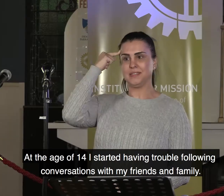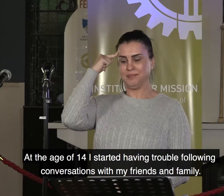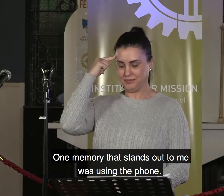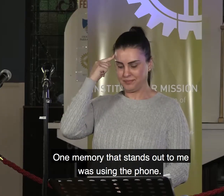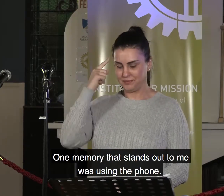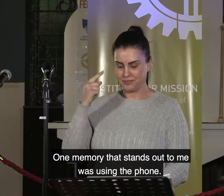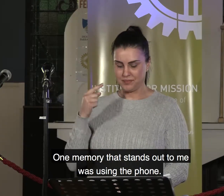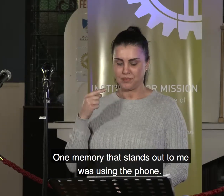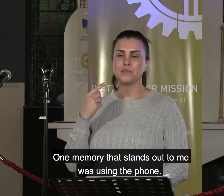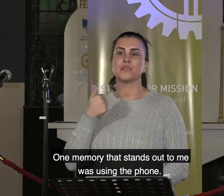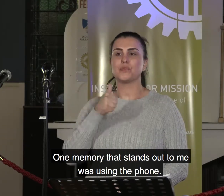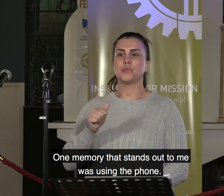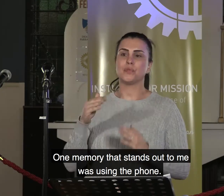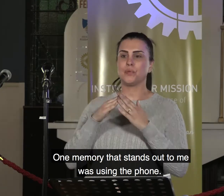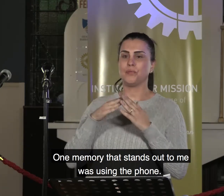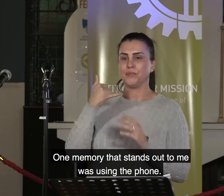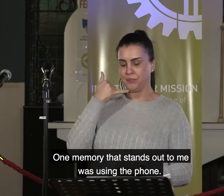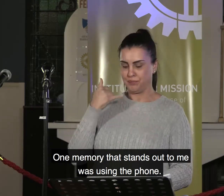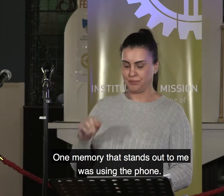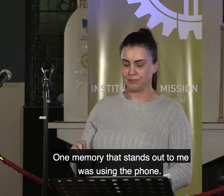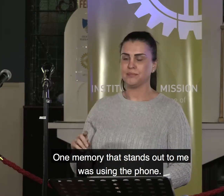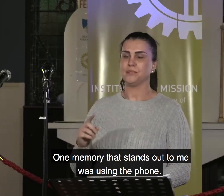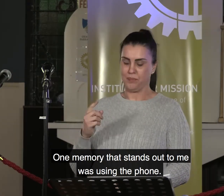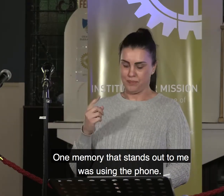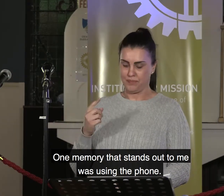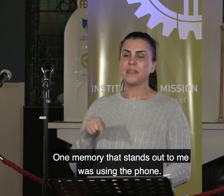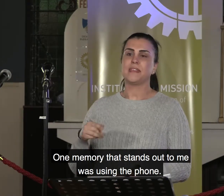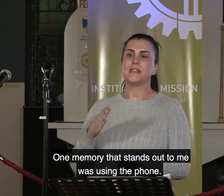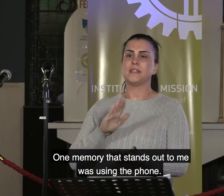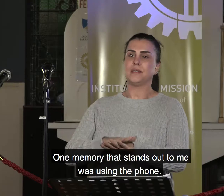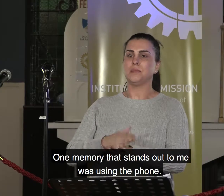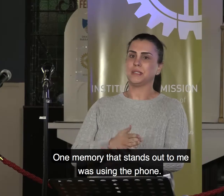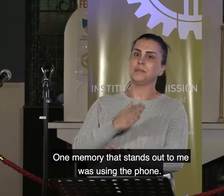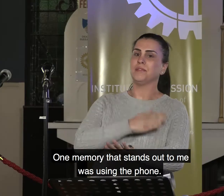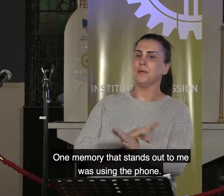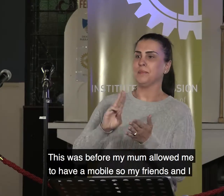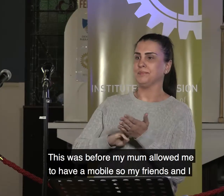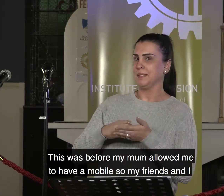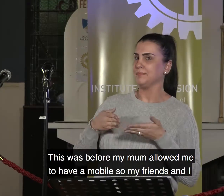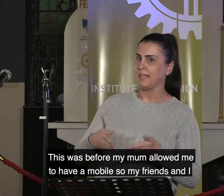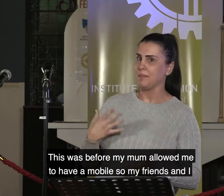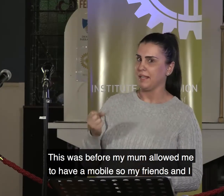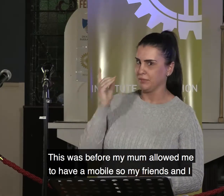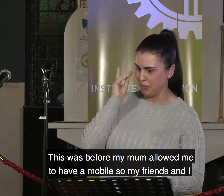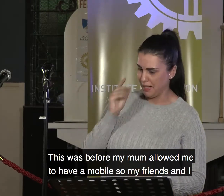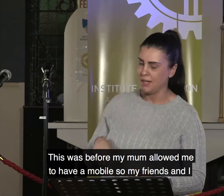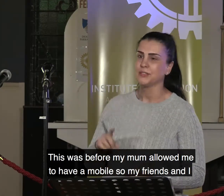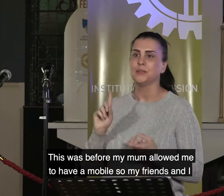One memory that stands out to me was using the phone. This was before my mum allowed me to have a